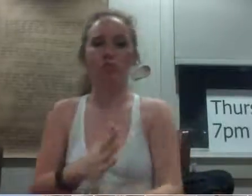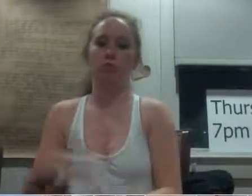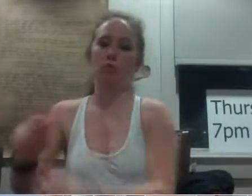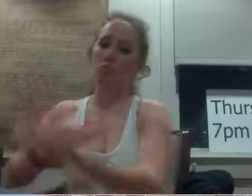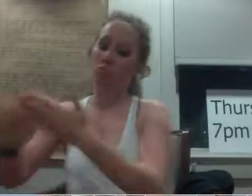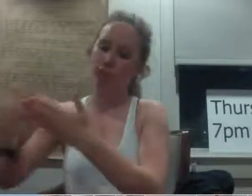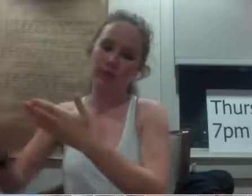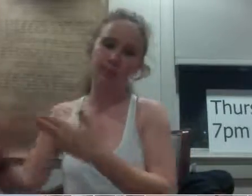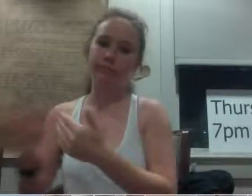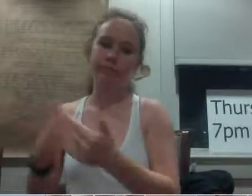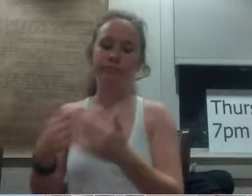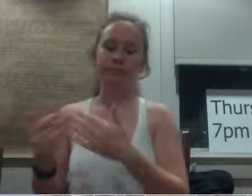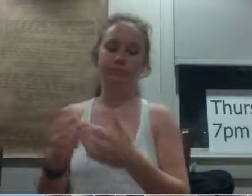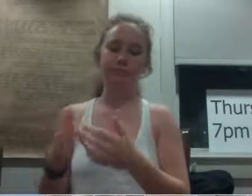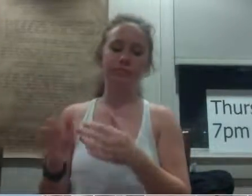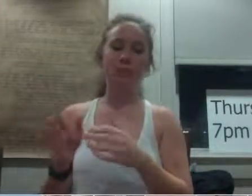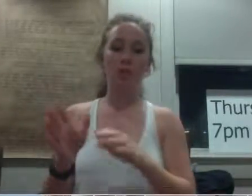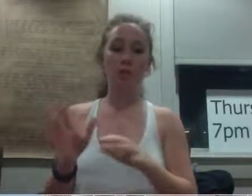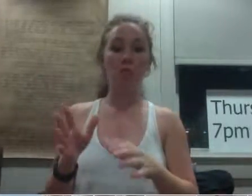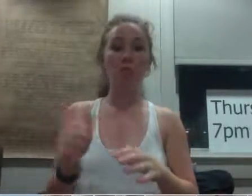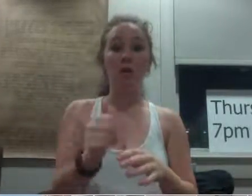It wasn't always about the arts.